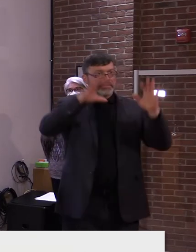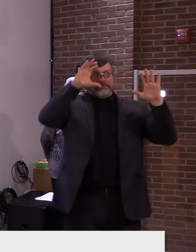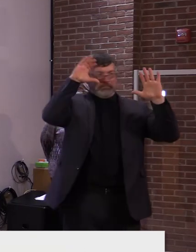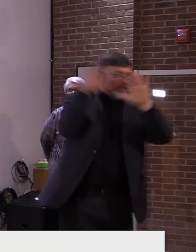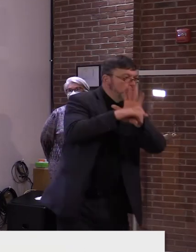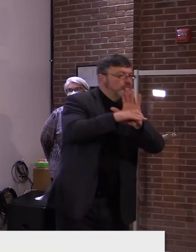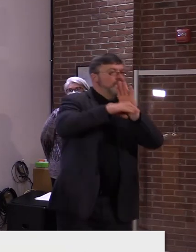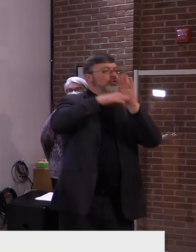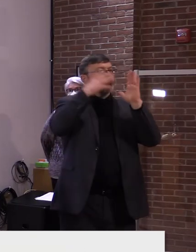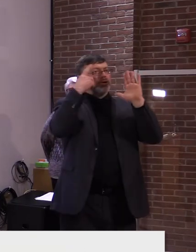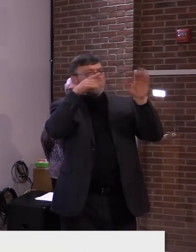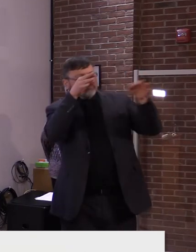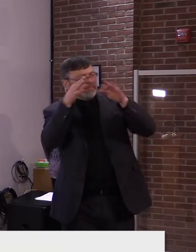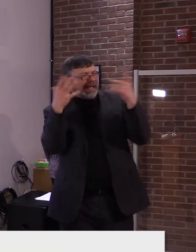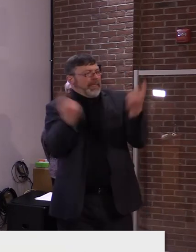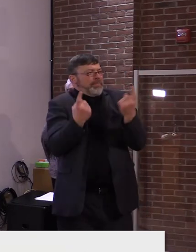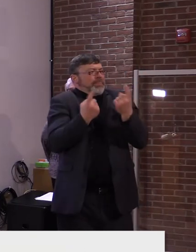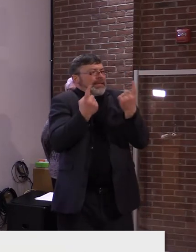to the statewide average.